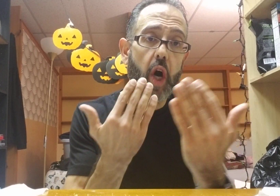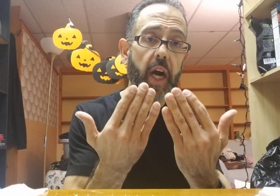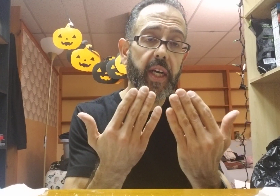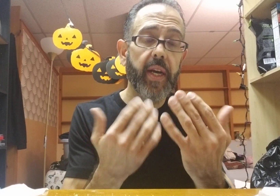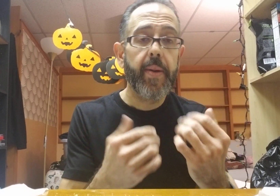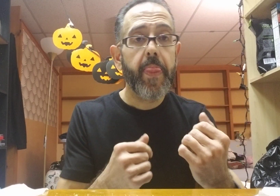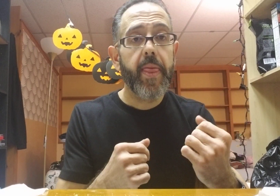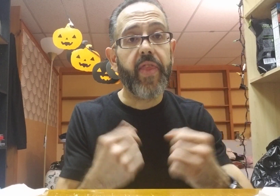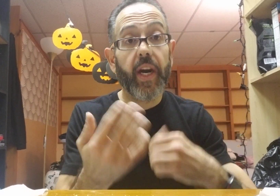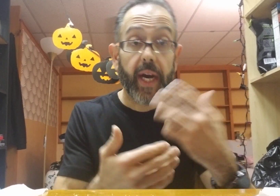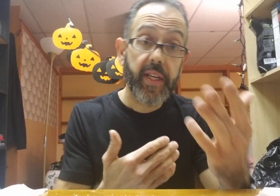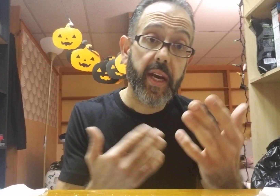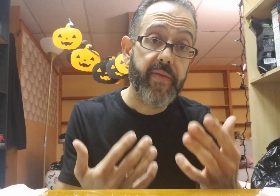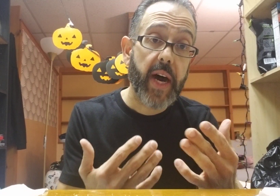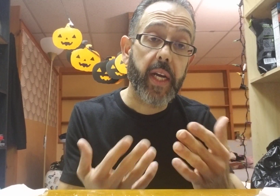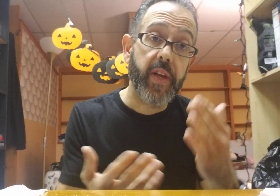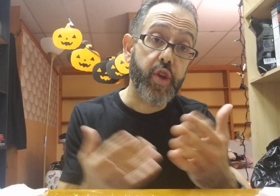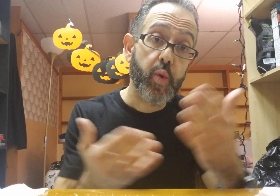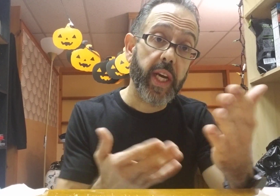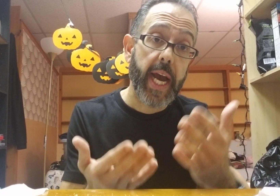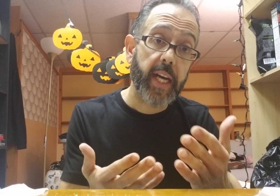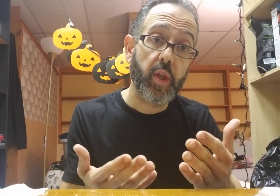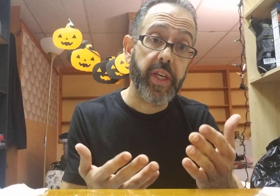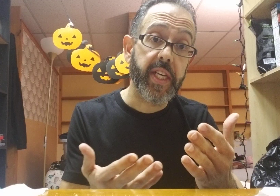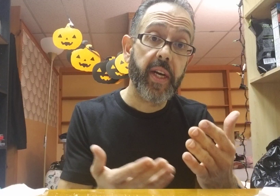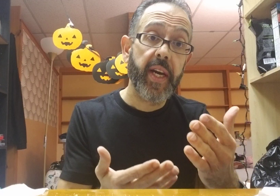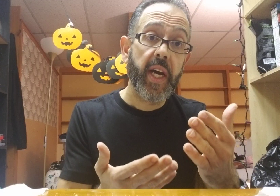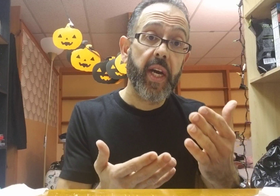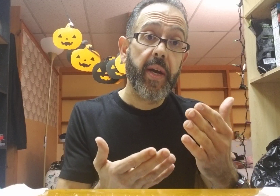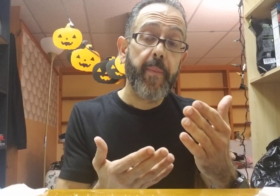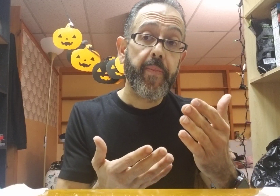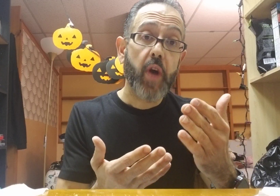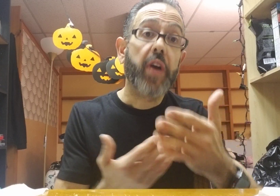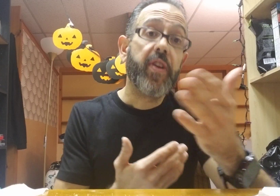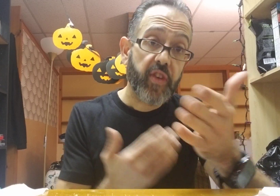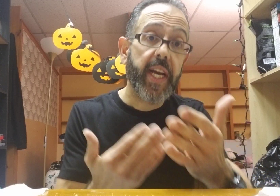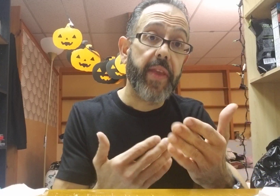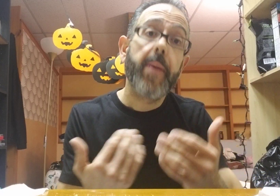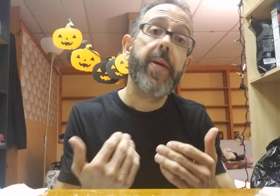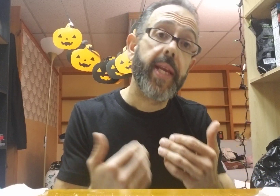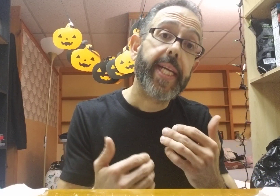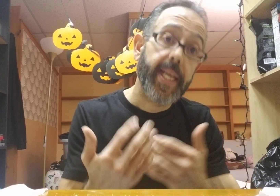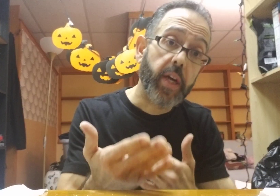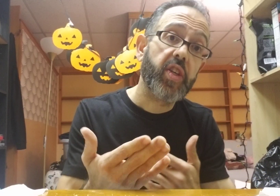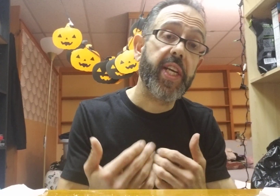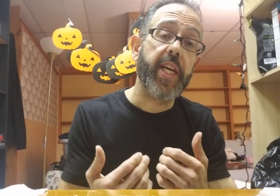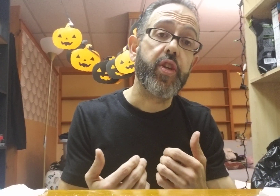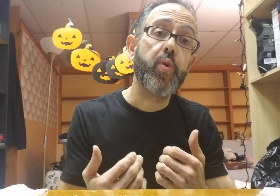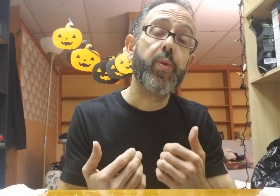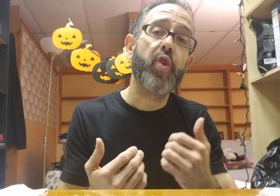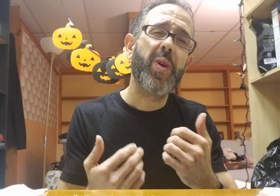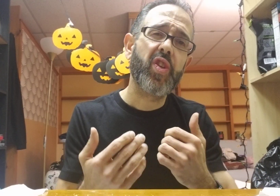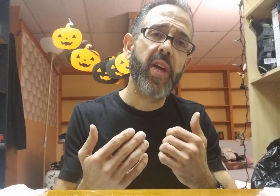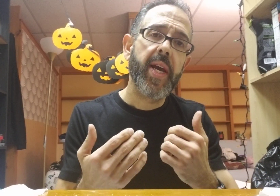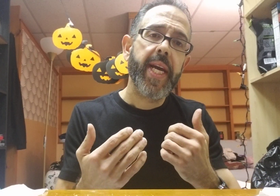talk. They're identifying that you can actually understand them and they can understand you, so it's